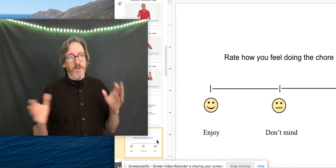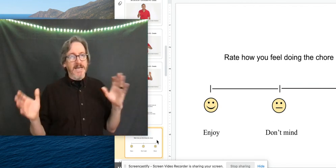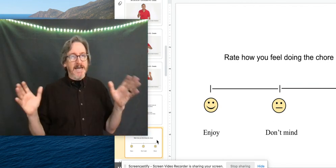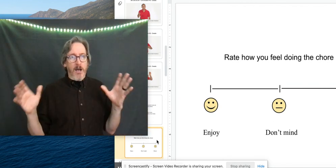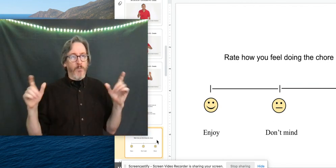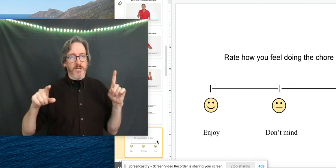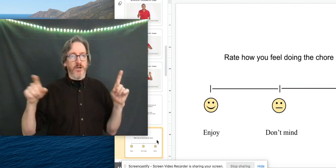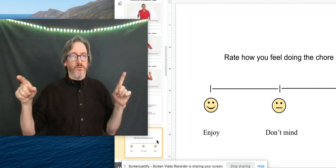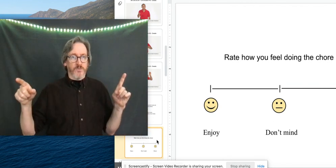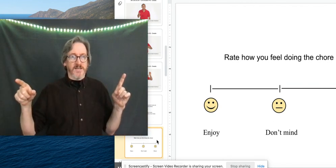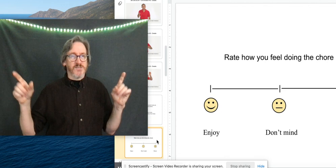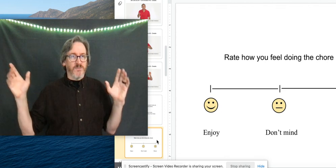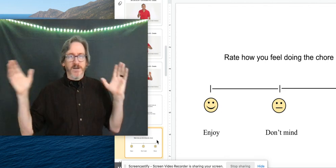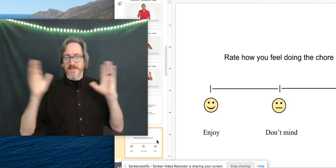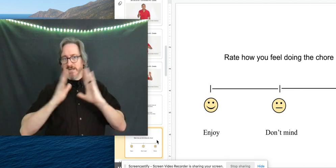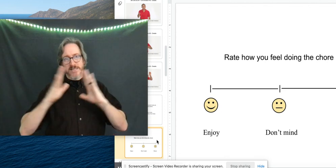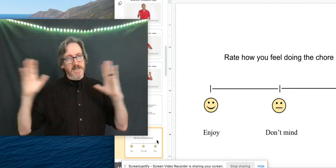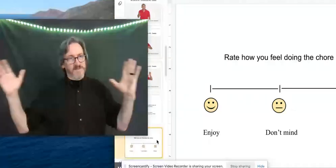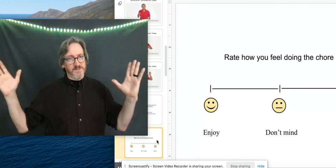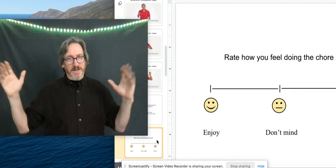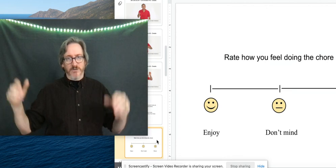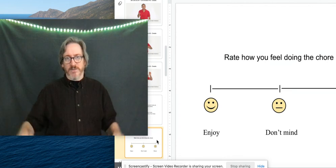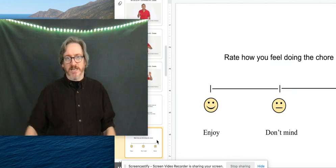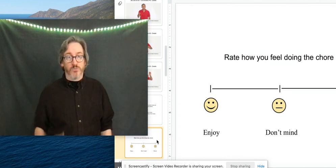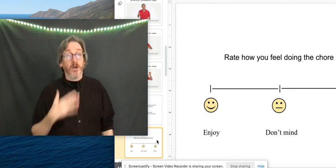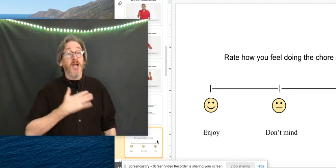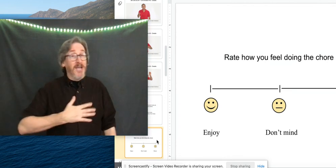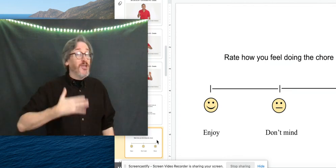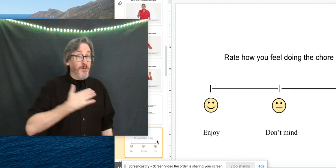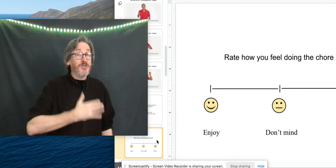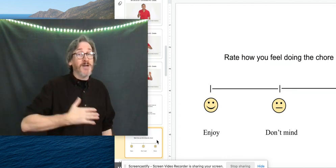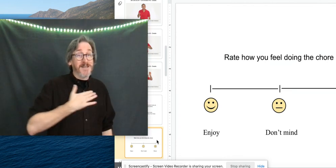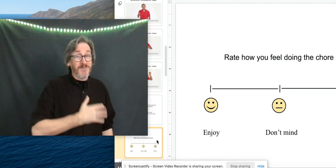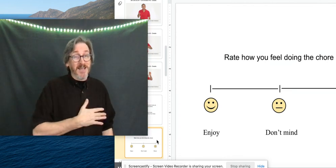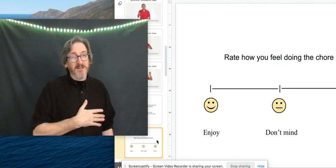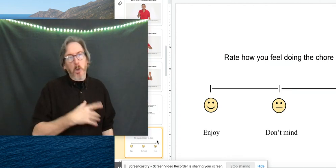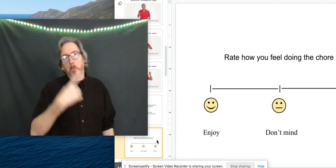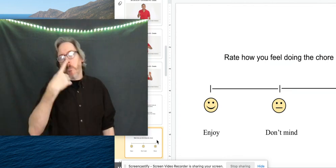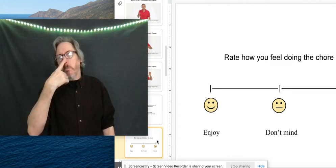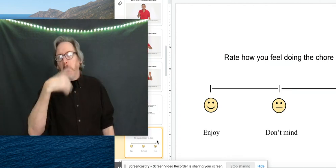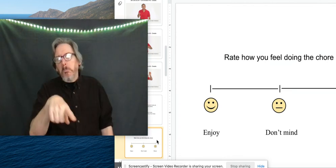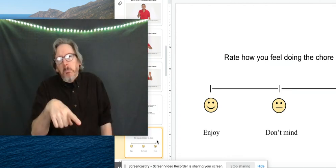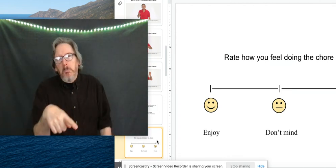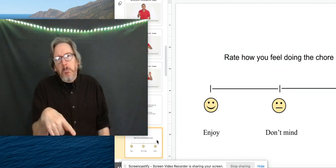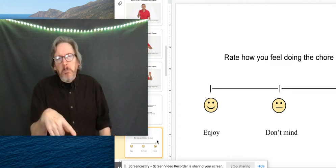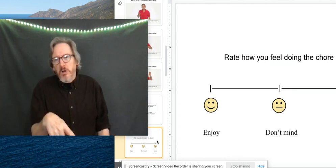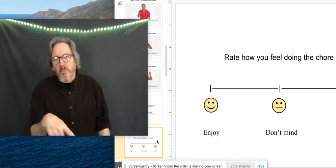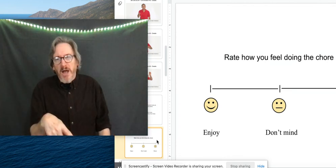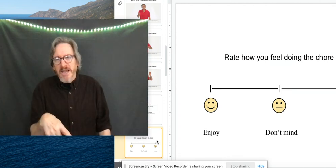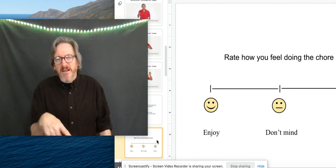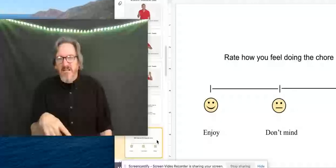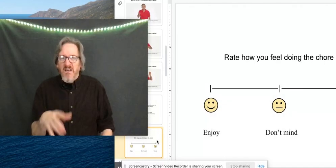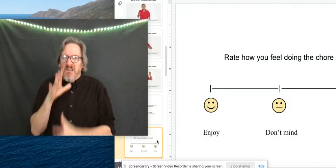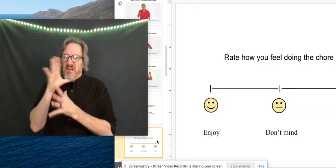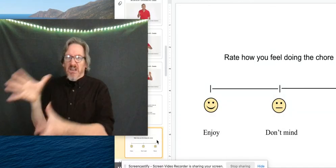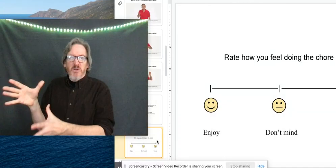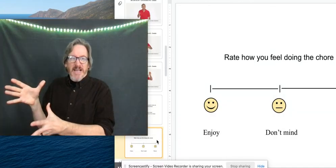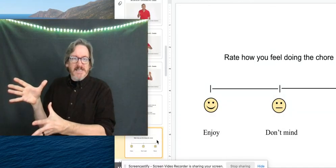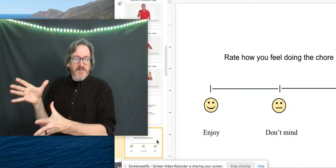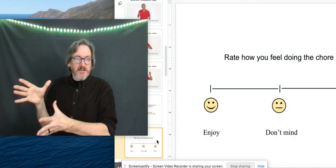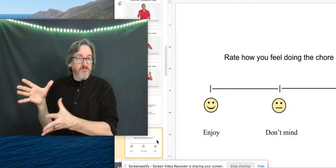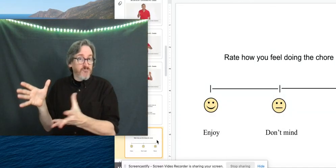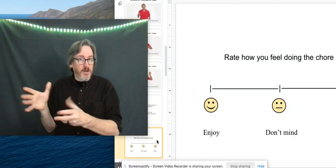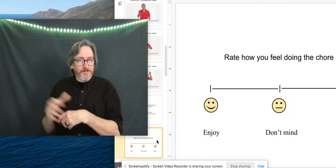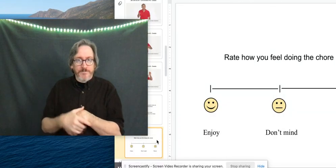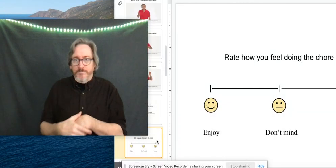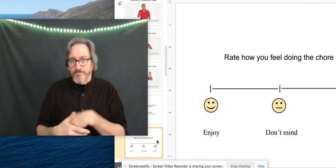if we needed help, we could go through this. We've already done these kind of spectrum things where you enjoy something, you don't mind, and you hate